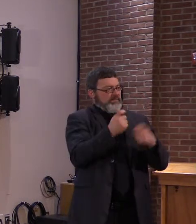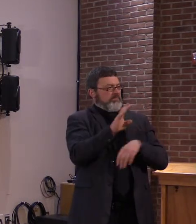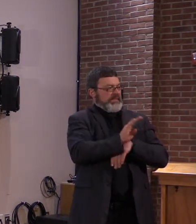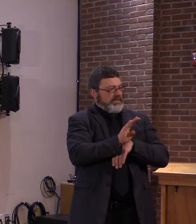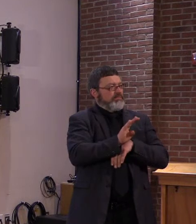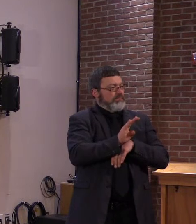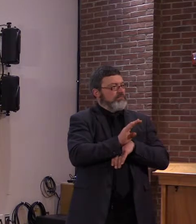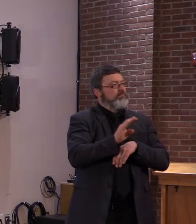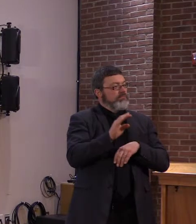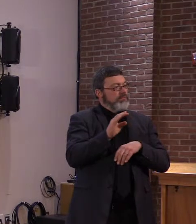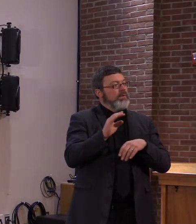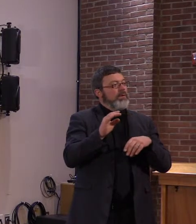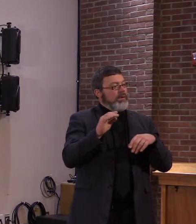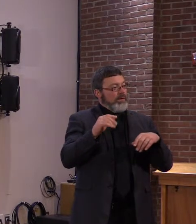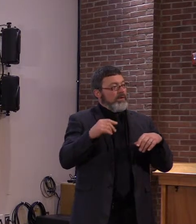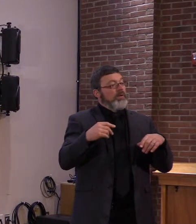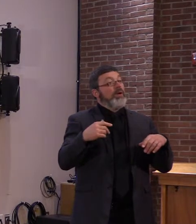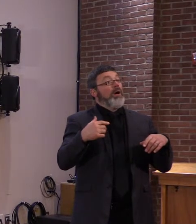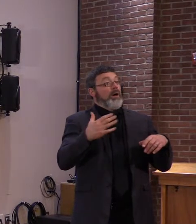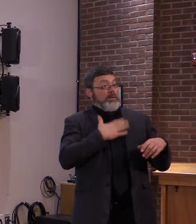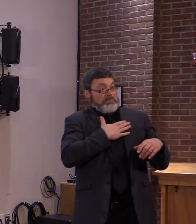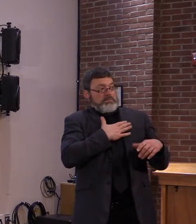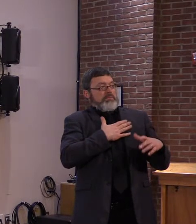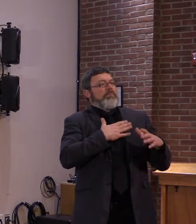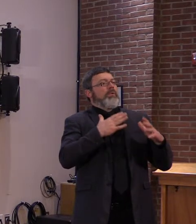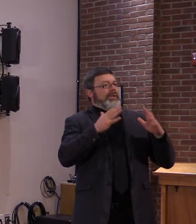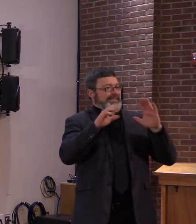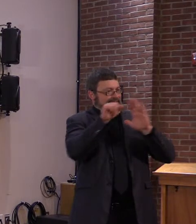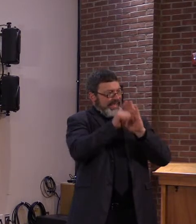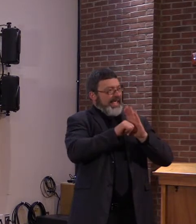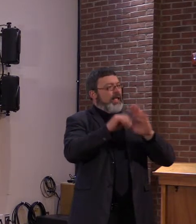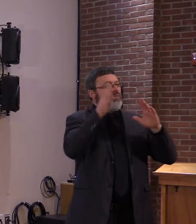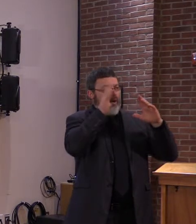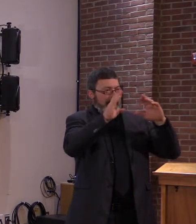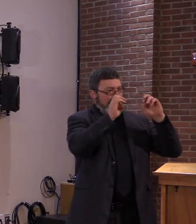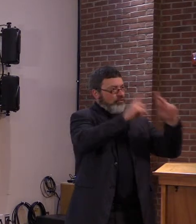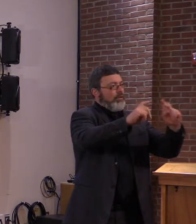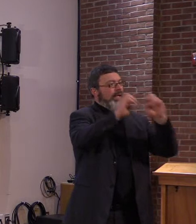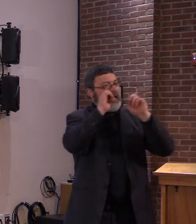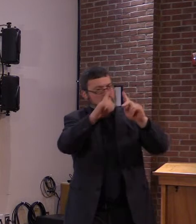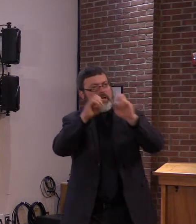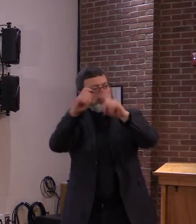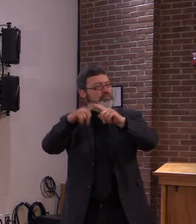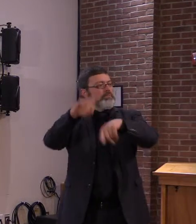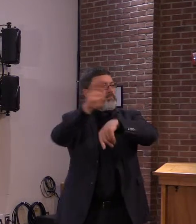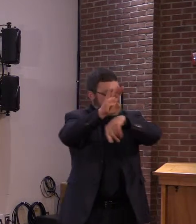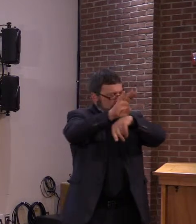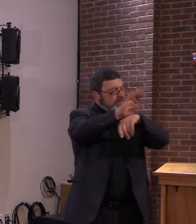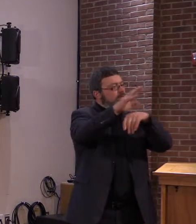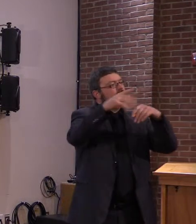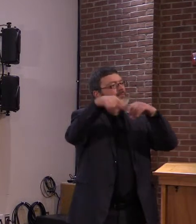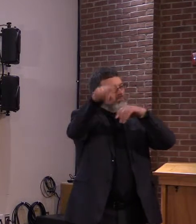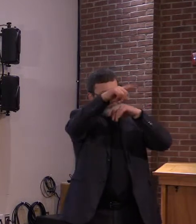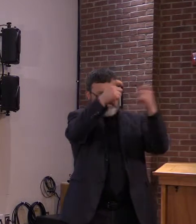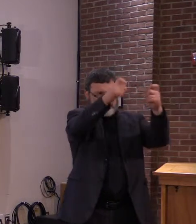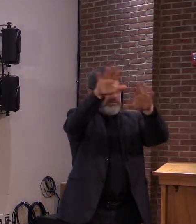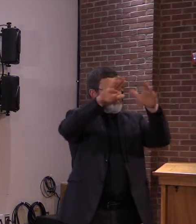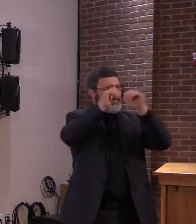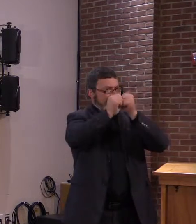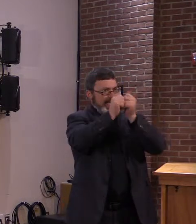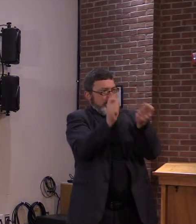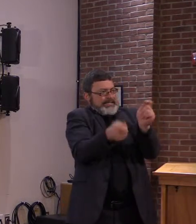you still test positive. Most of those people, we believe, are testing positive because the test is